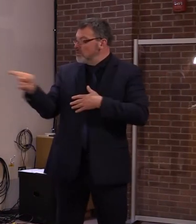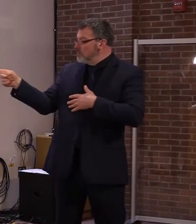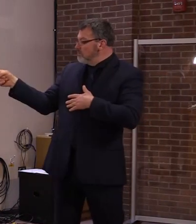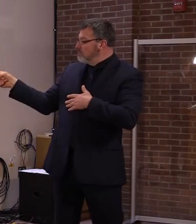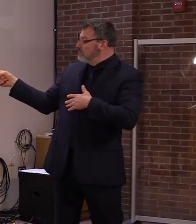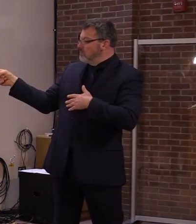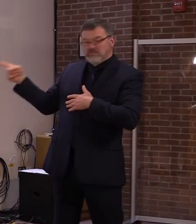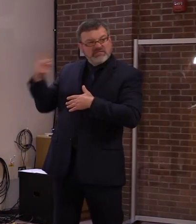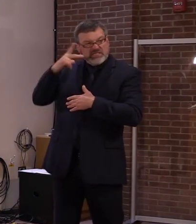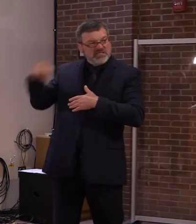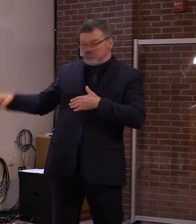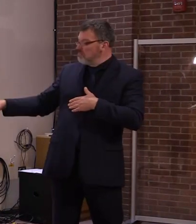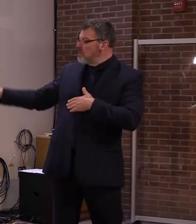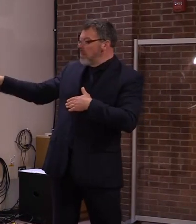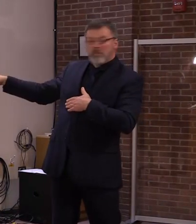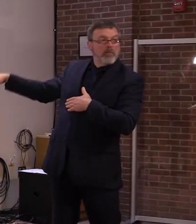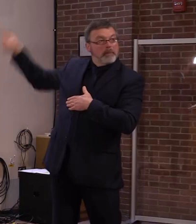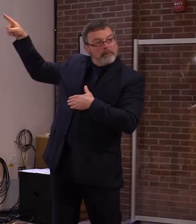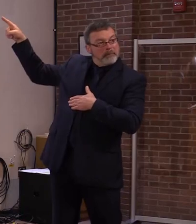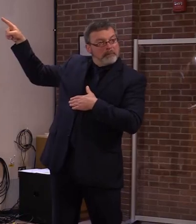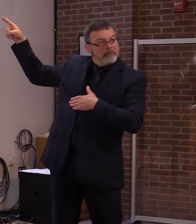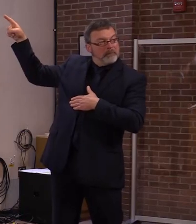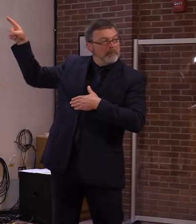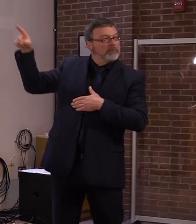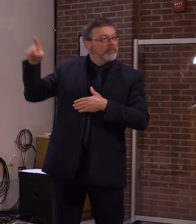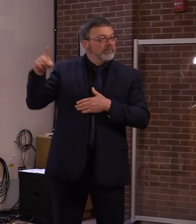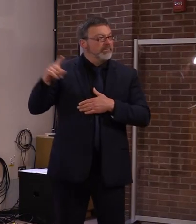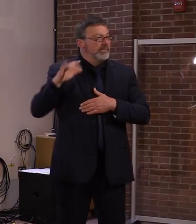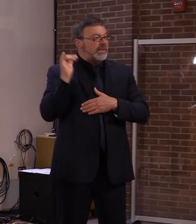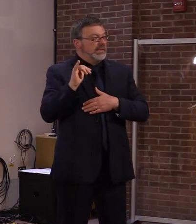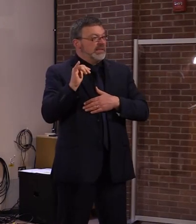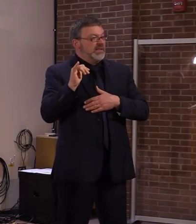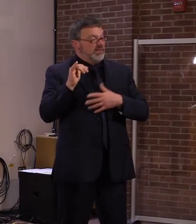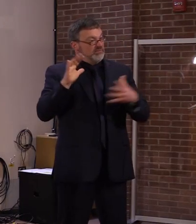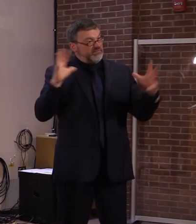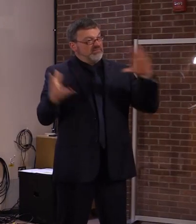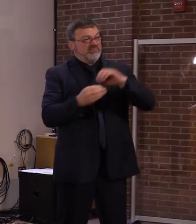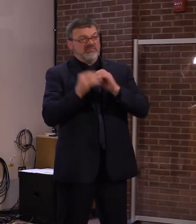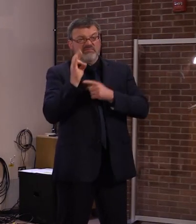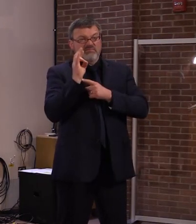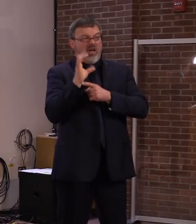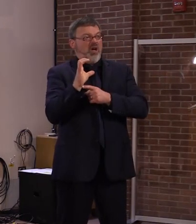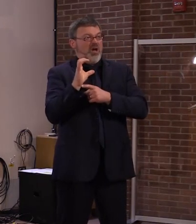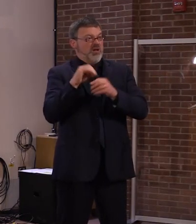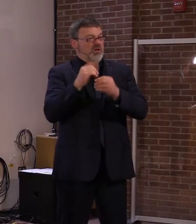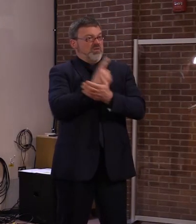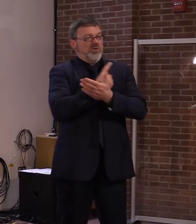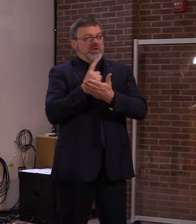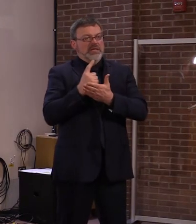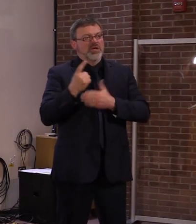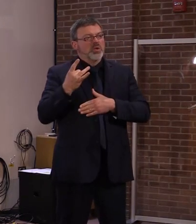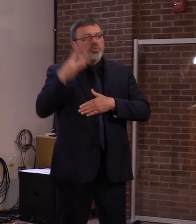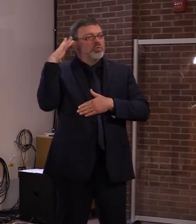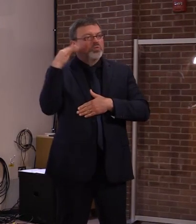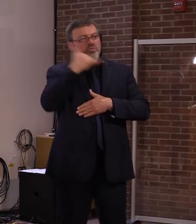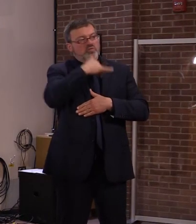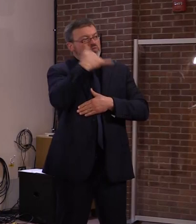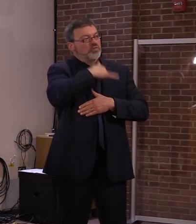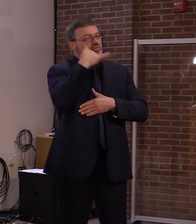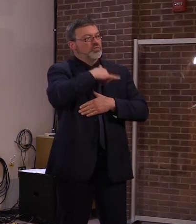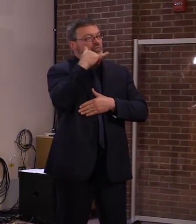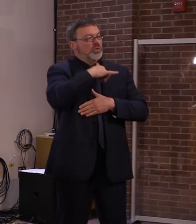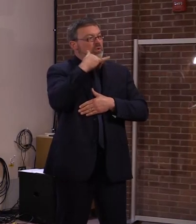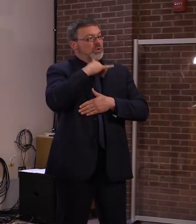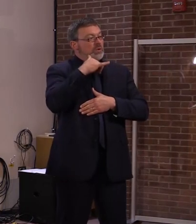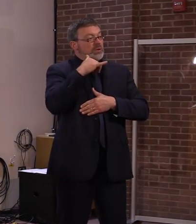totals up about 700 cases from last week. So significant increase. We haven't seen an increase in terms of that raw number of